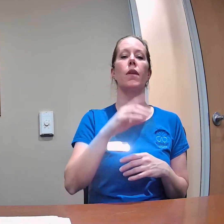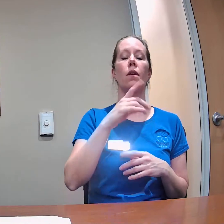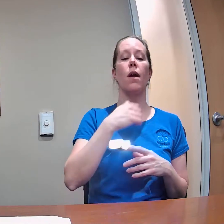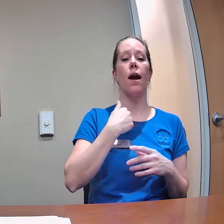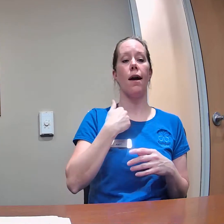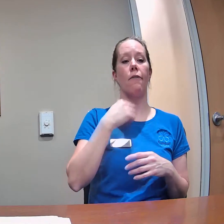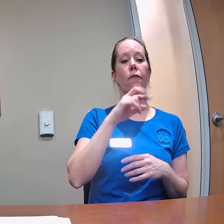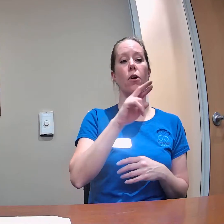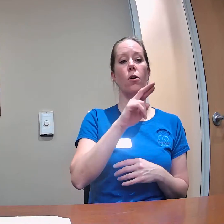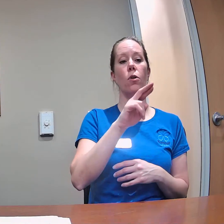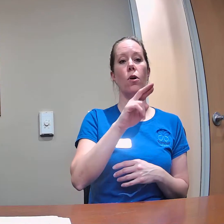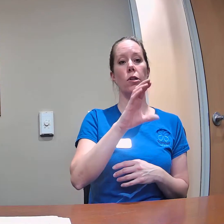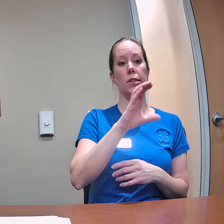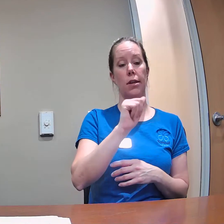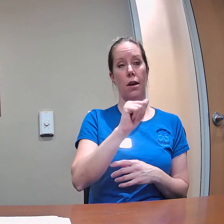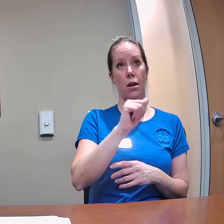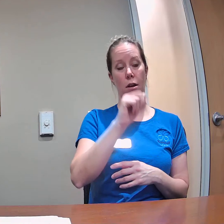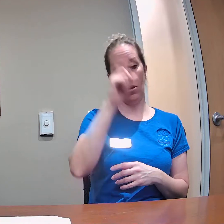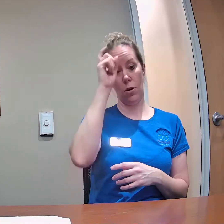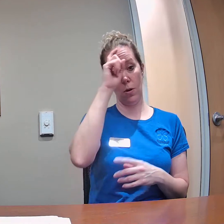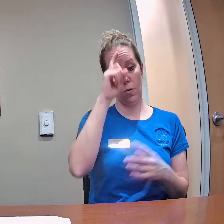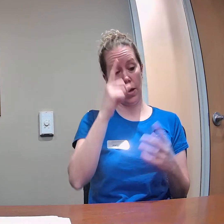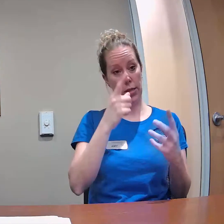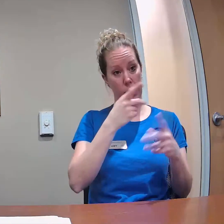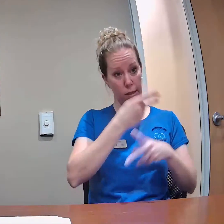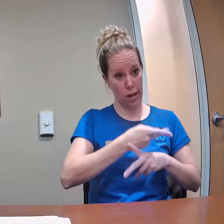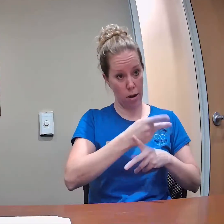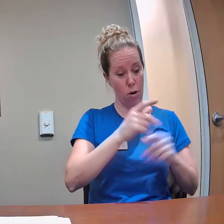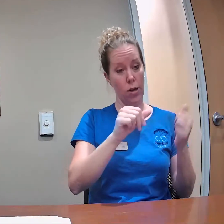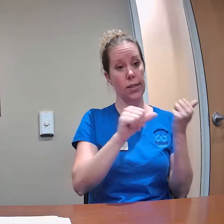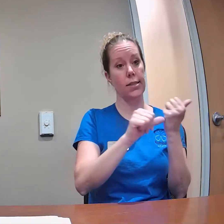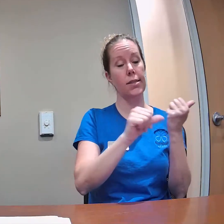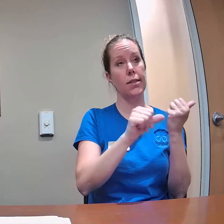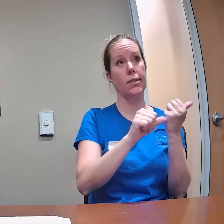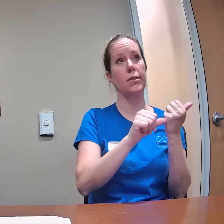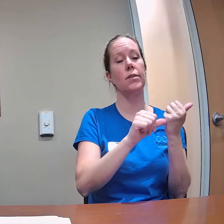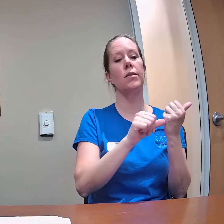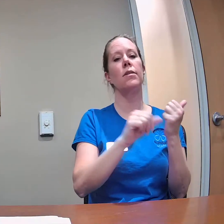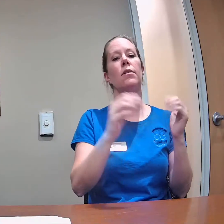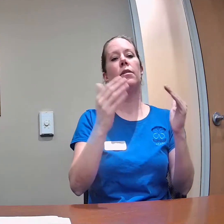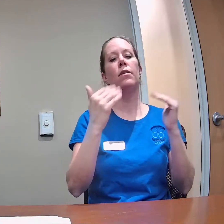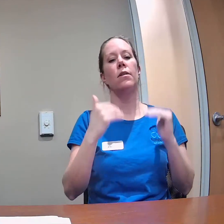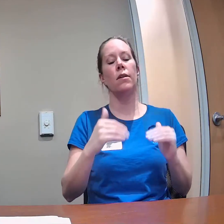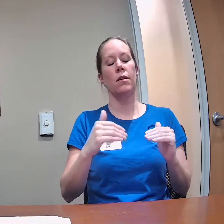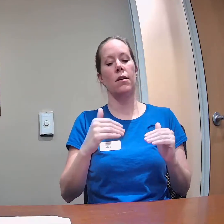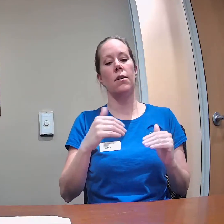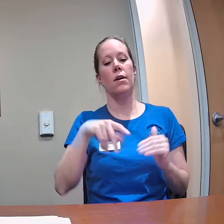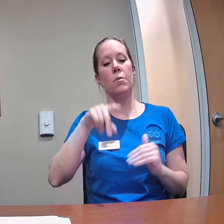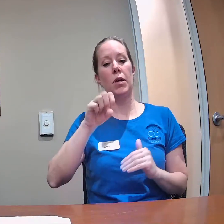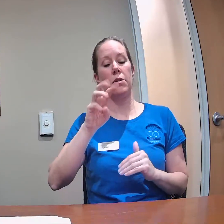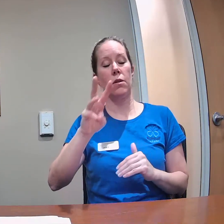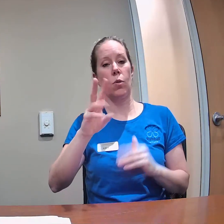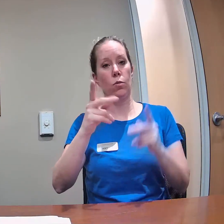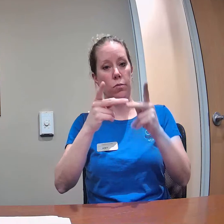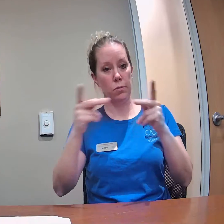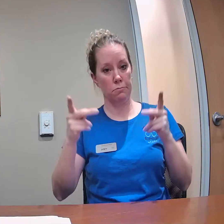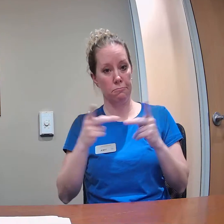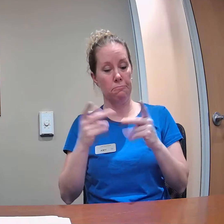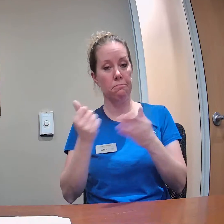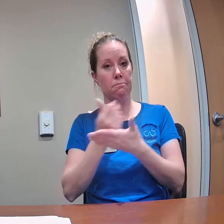assistants, and we've reposted our PSW positions. And